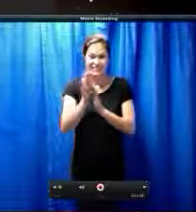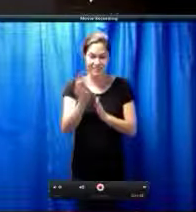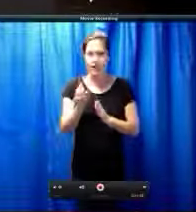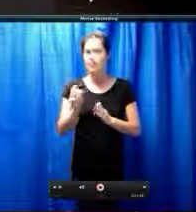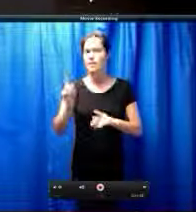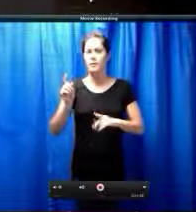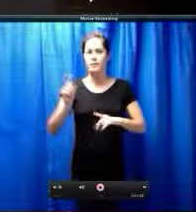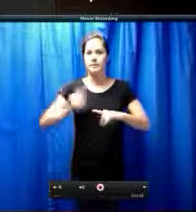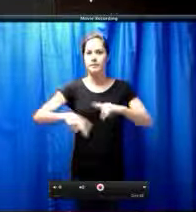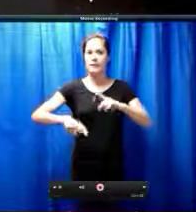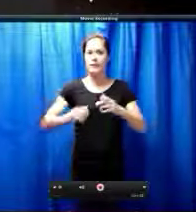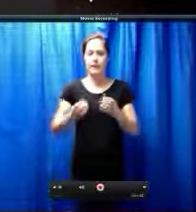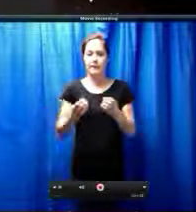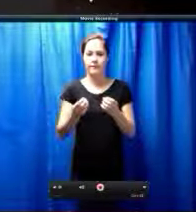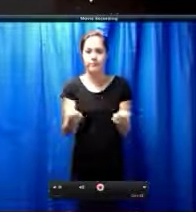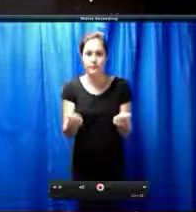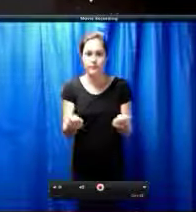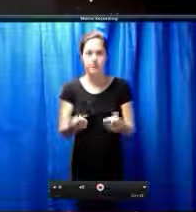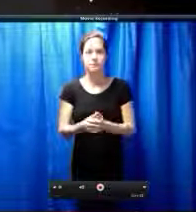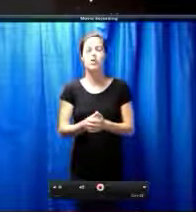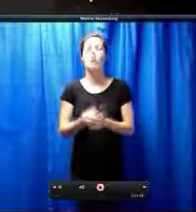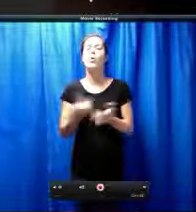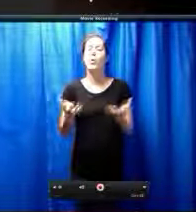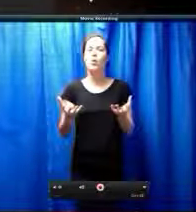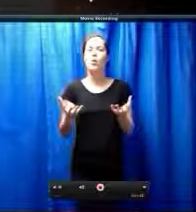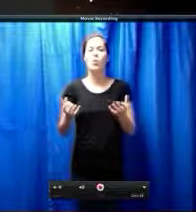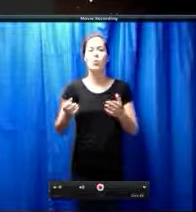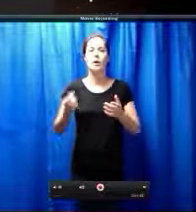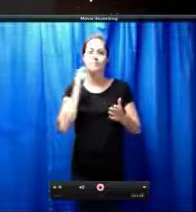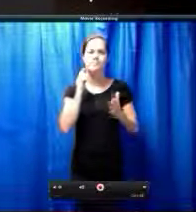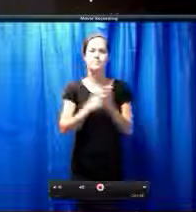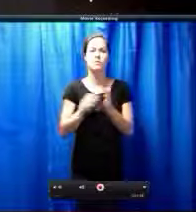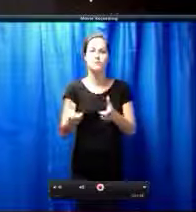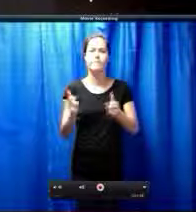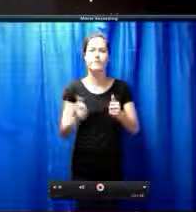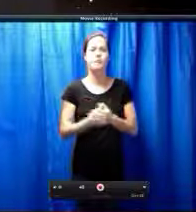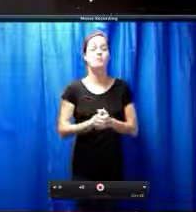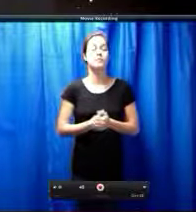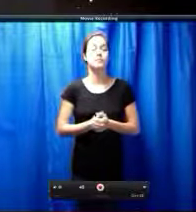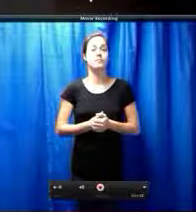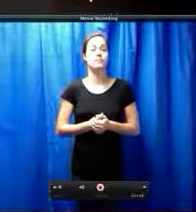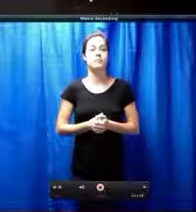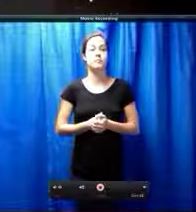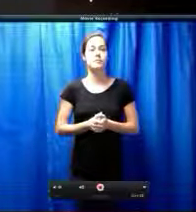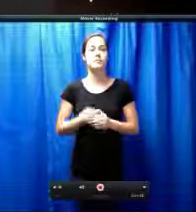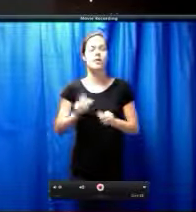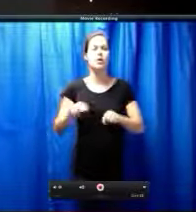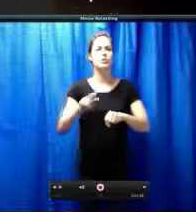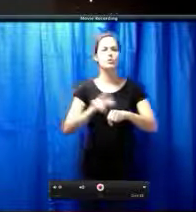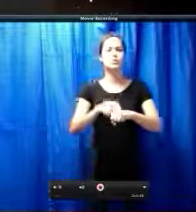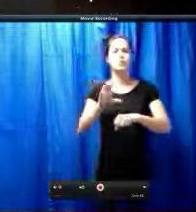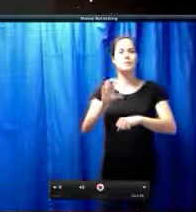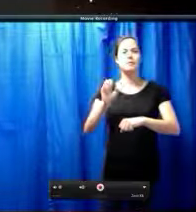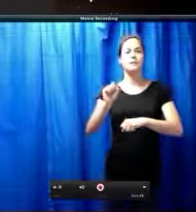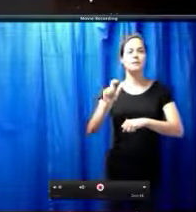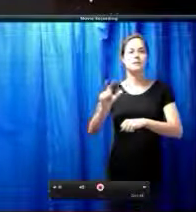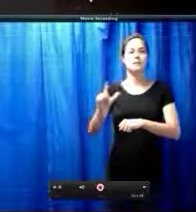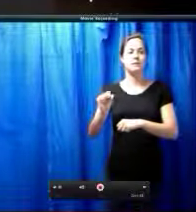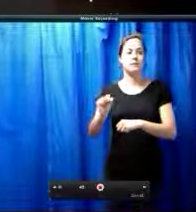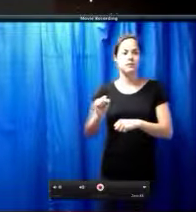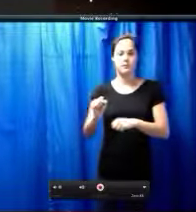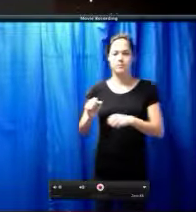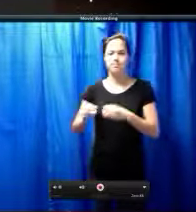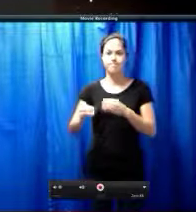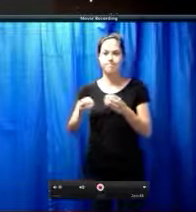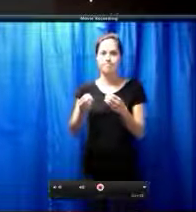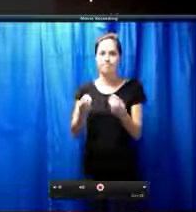so it's not like you have to be some special person with some special cell to get a cancer. Normal cells multiply, as I said before, when they're needed, and